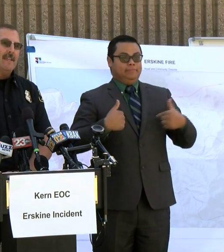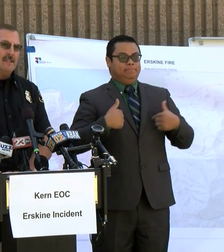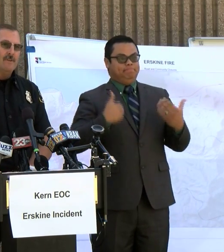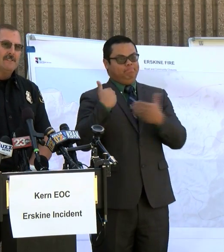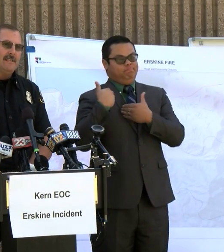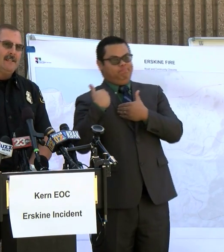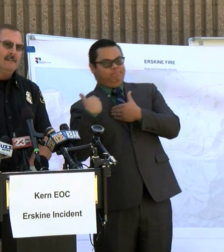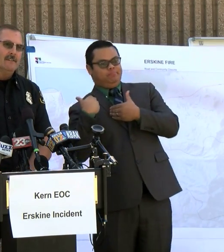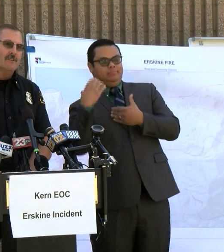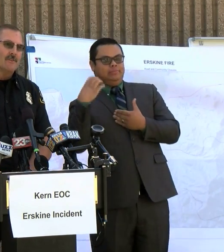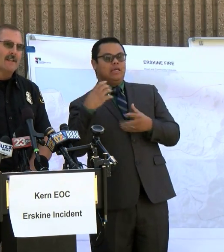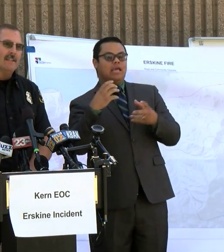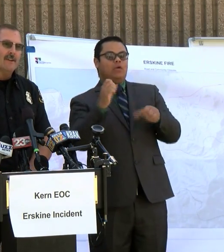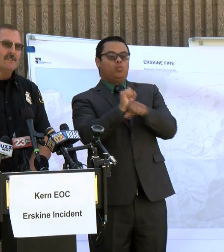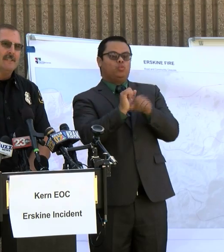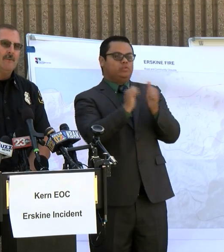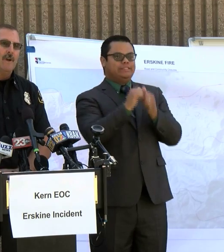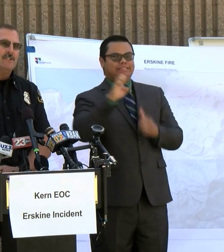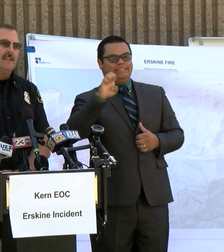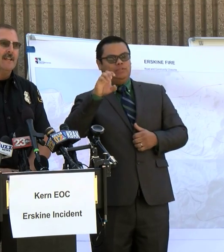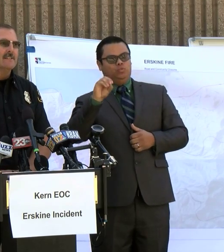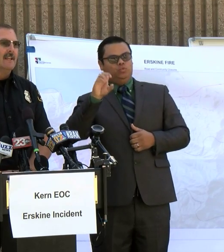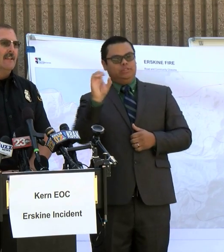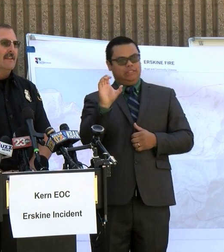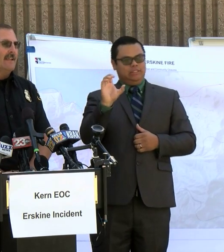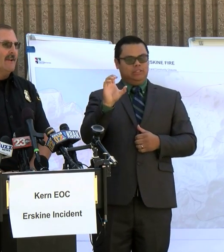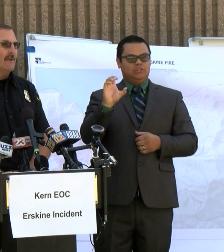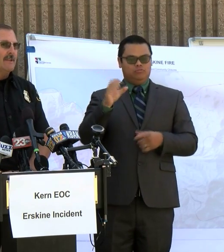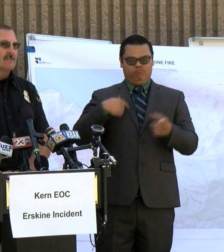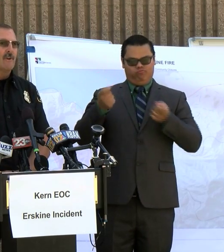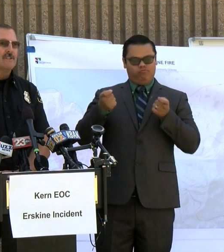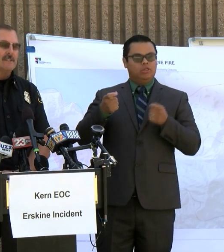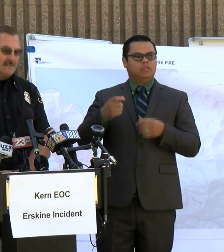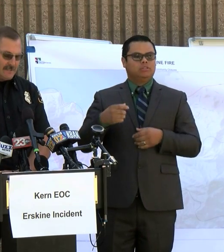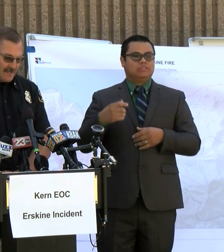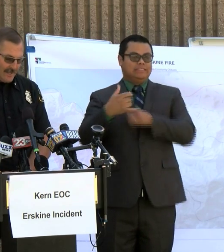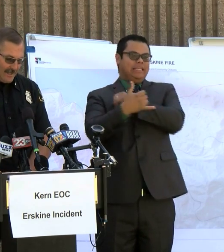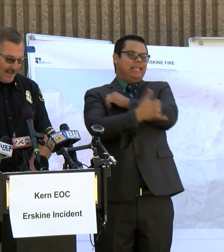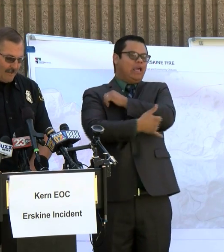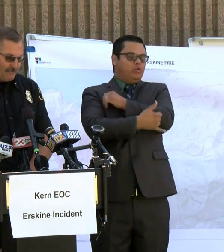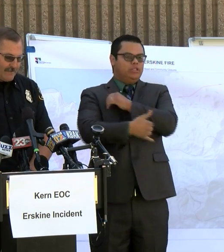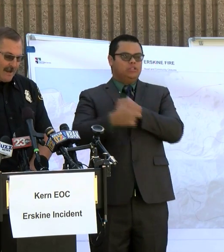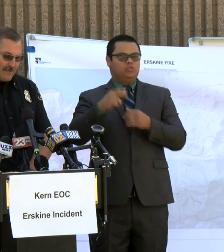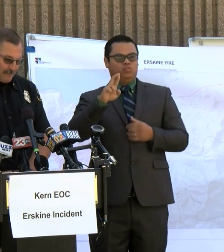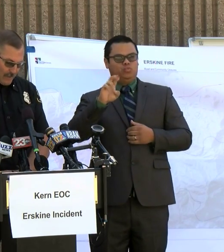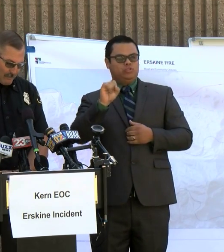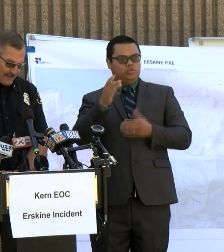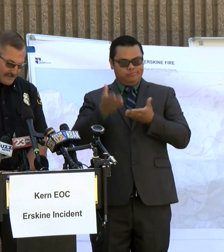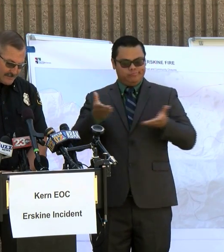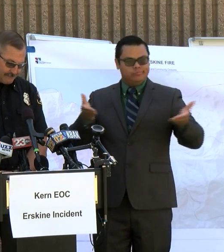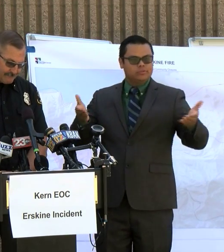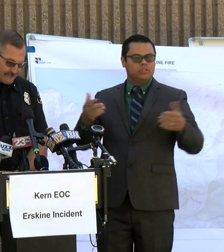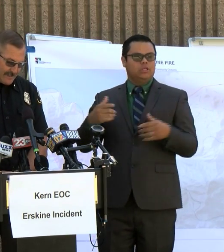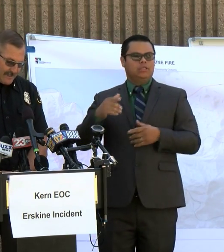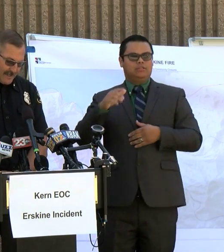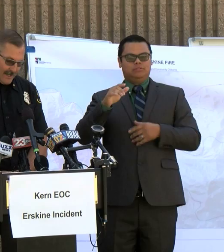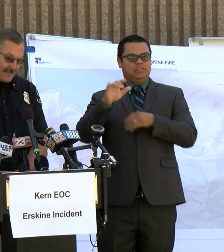with the EOC to direct the EOC, which is the County Resources county